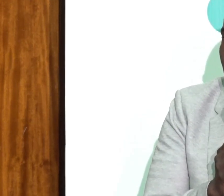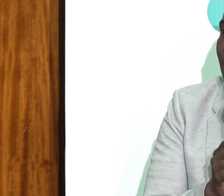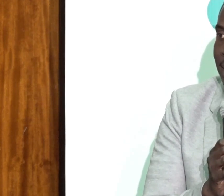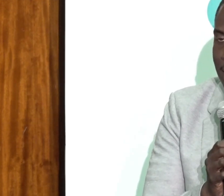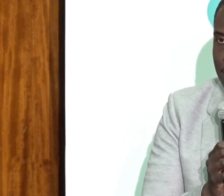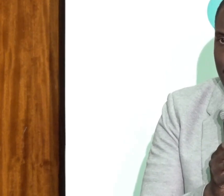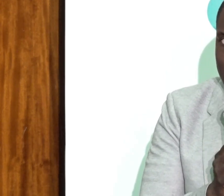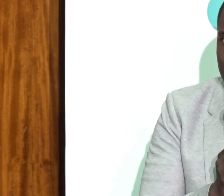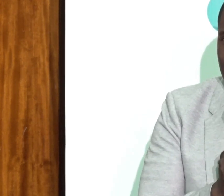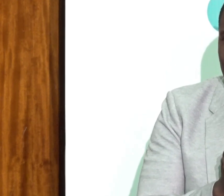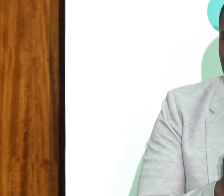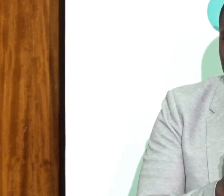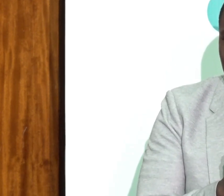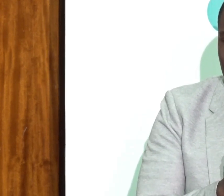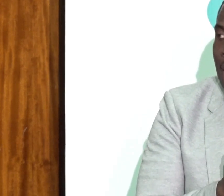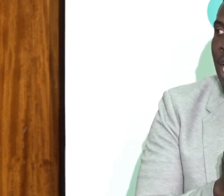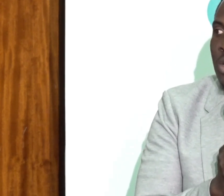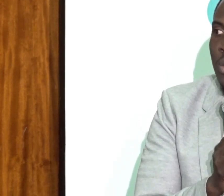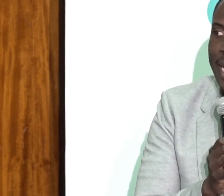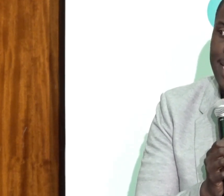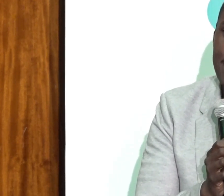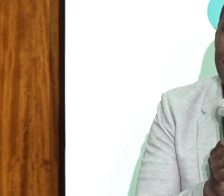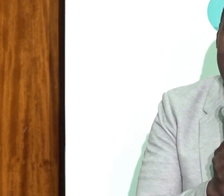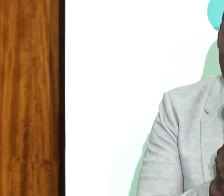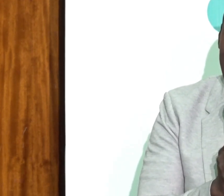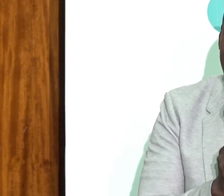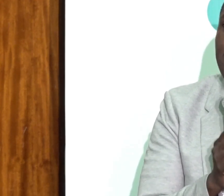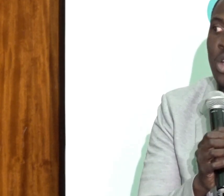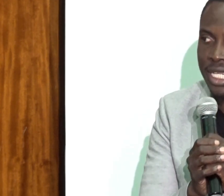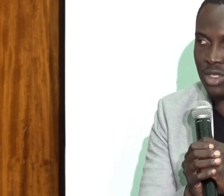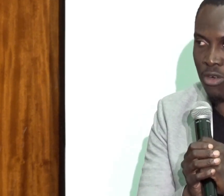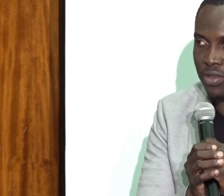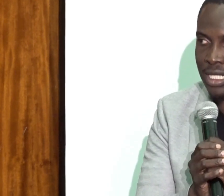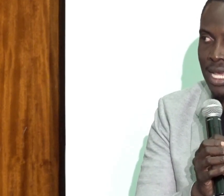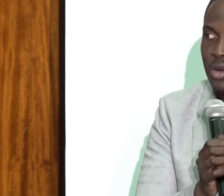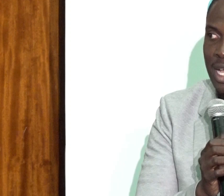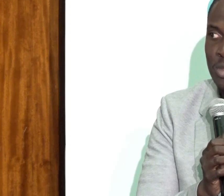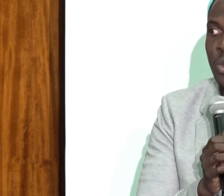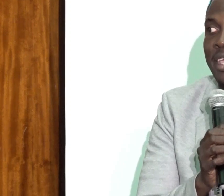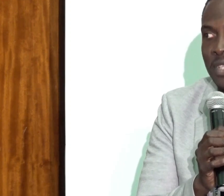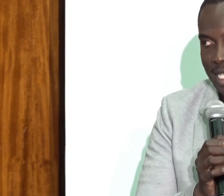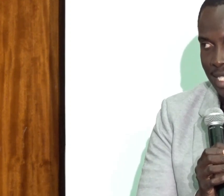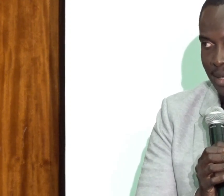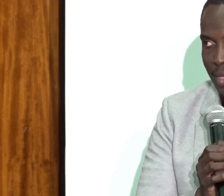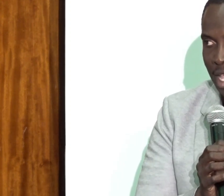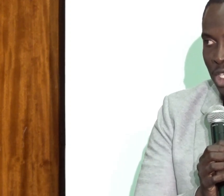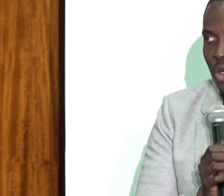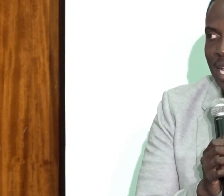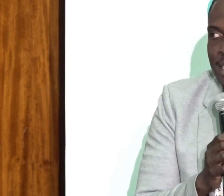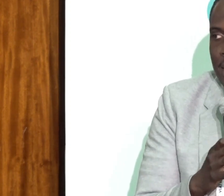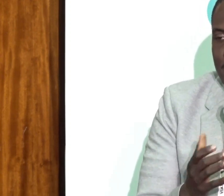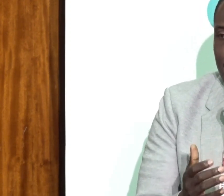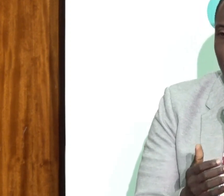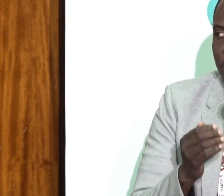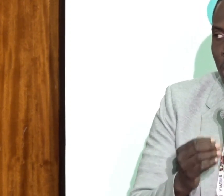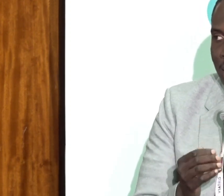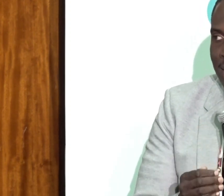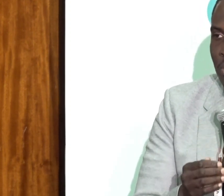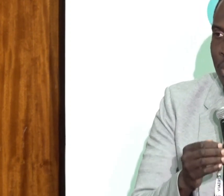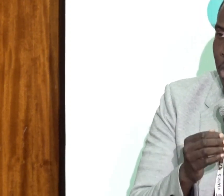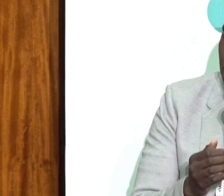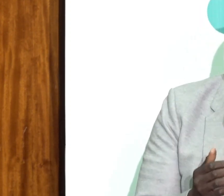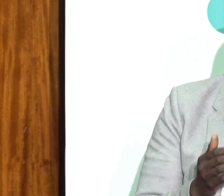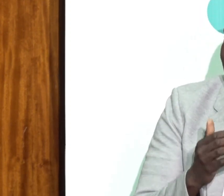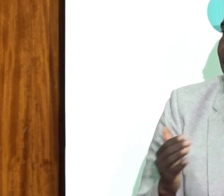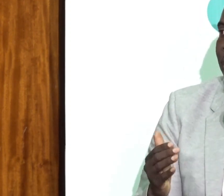to us is that actually we are getting a majority of these outcomes. We have the data. So that is, we know